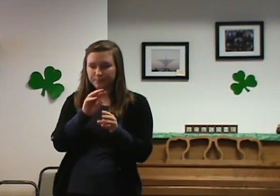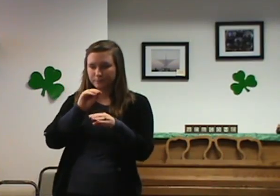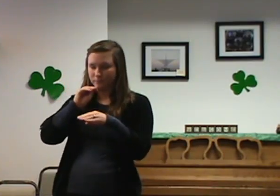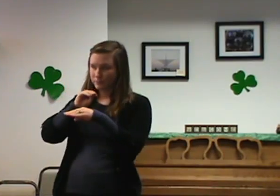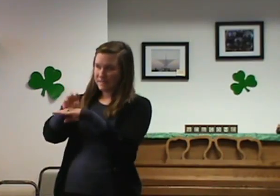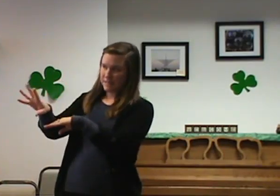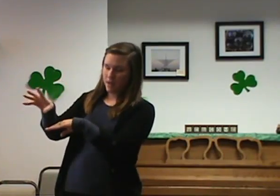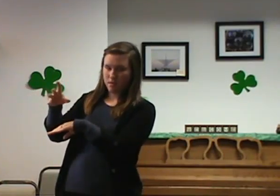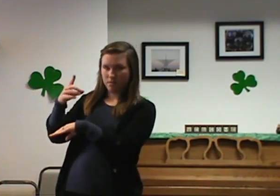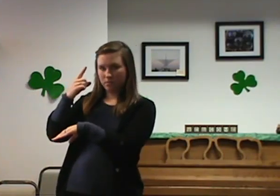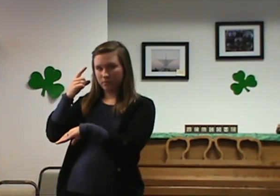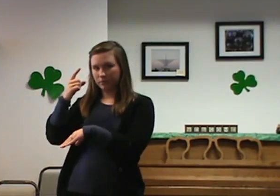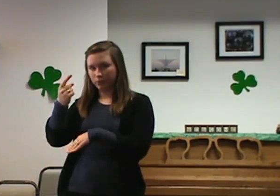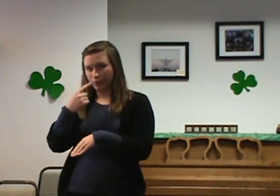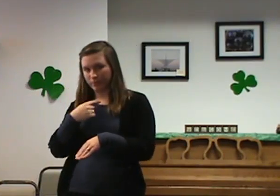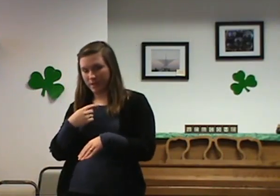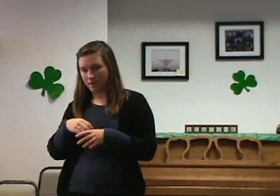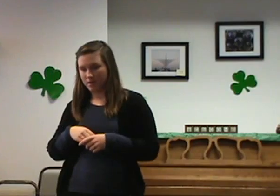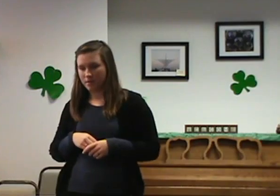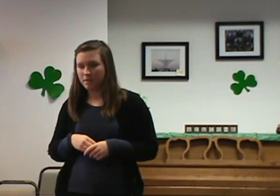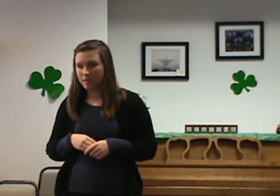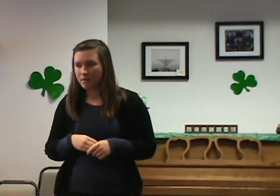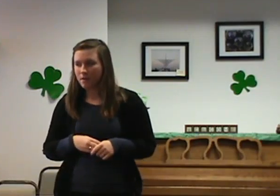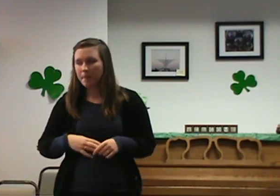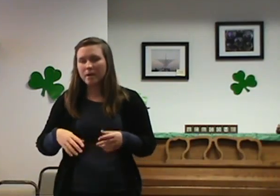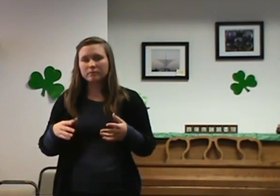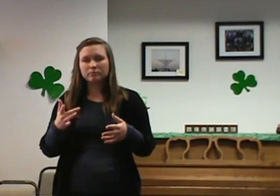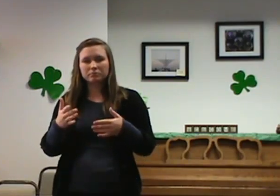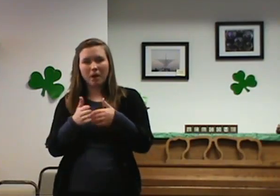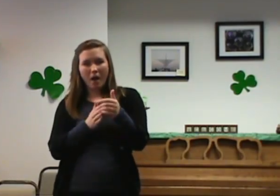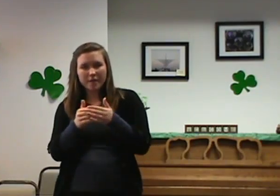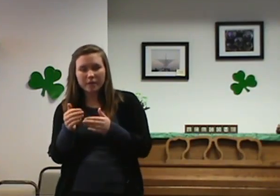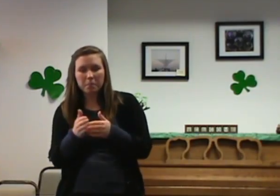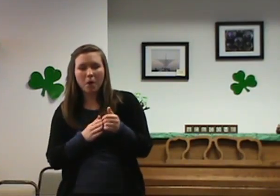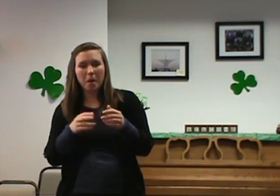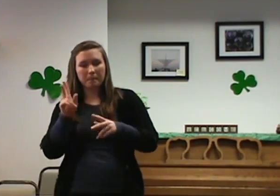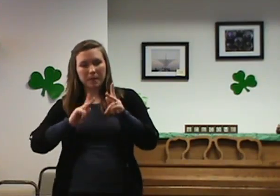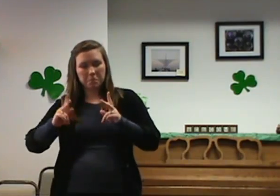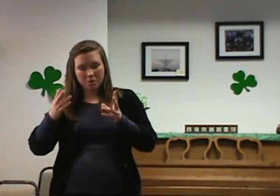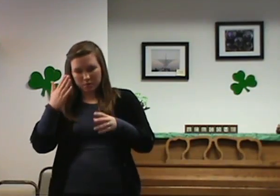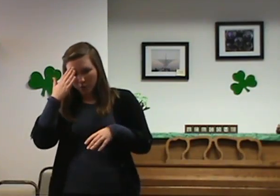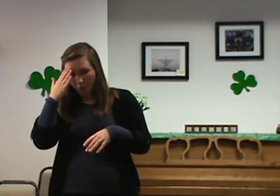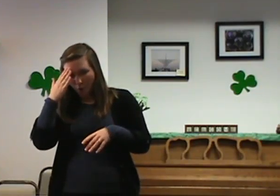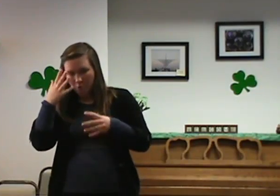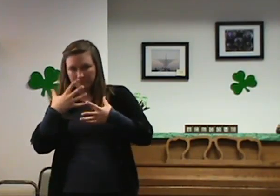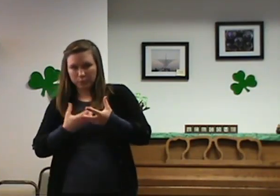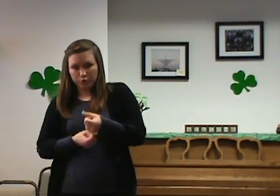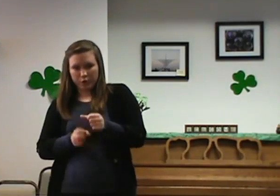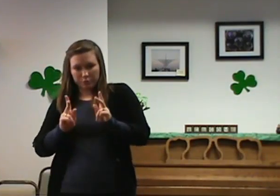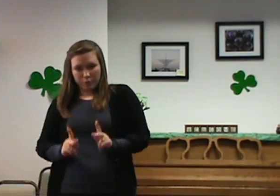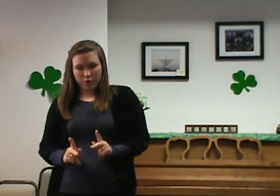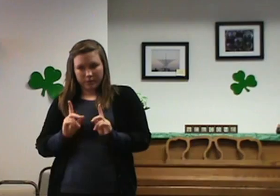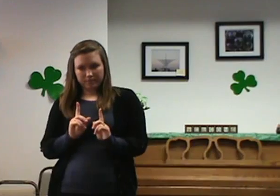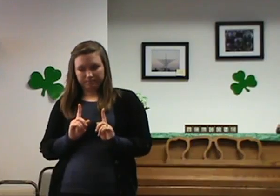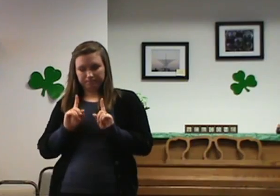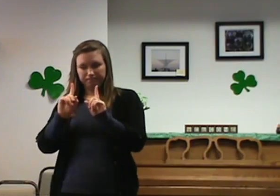for them. So that's it. This is one of our talking clocks, and I know that you maybe saw when you came in,